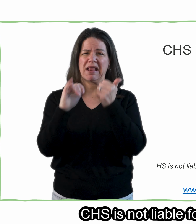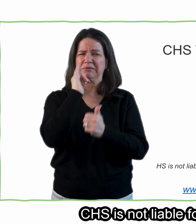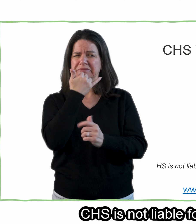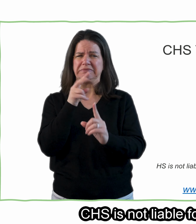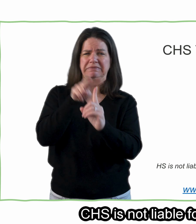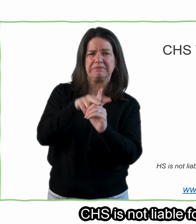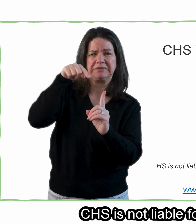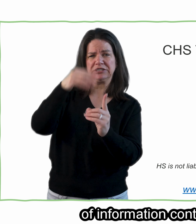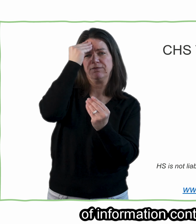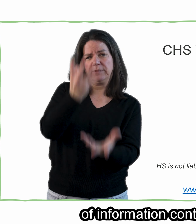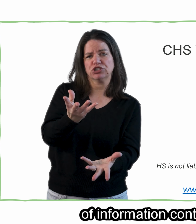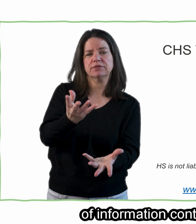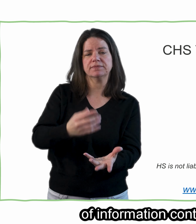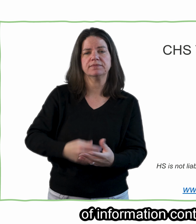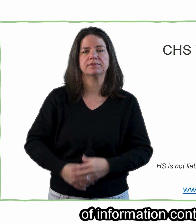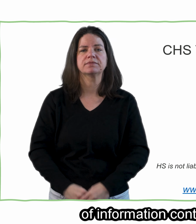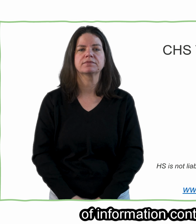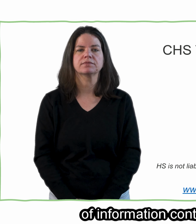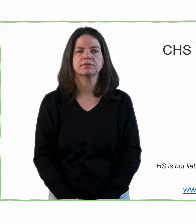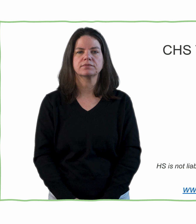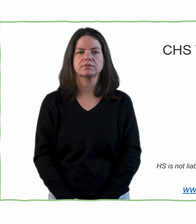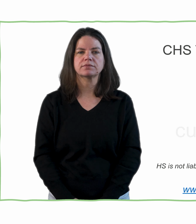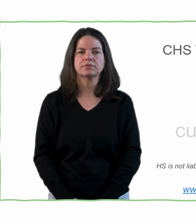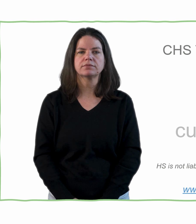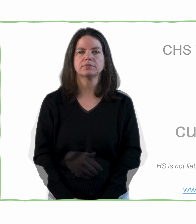any misuse of information contained herein.